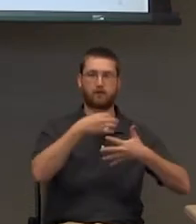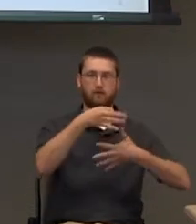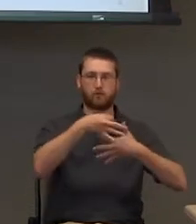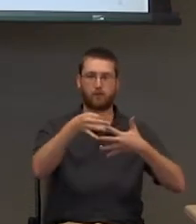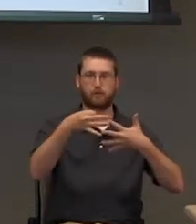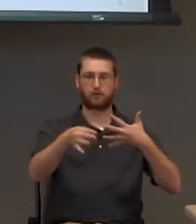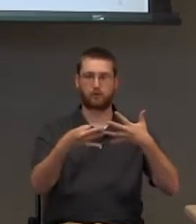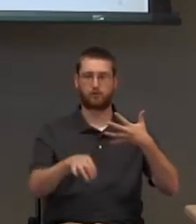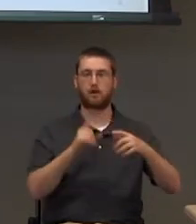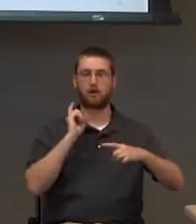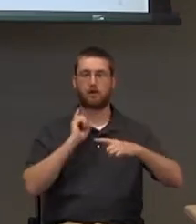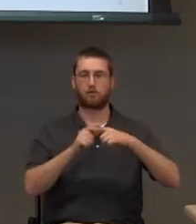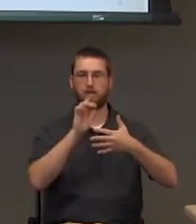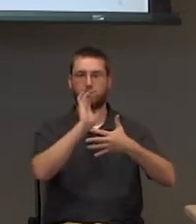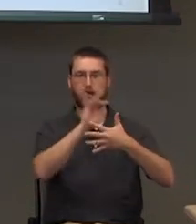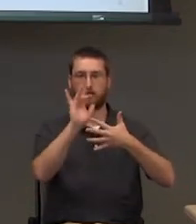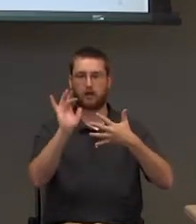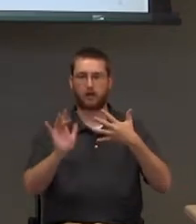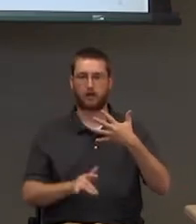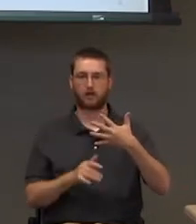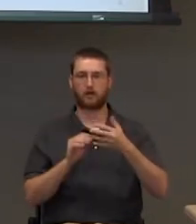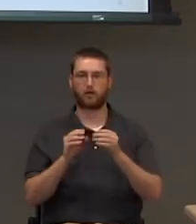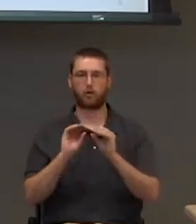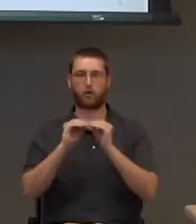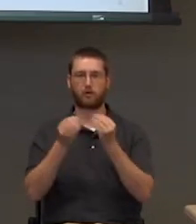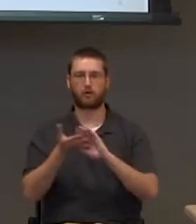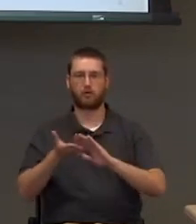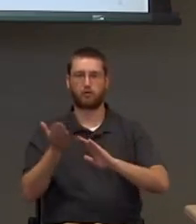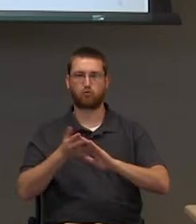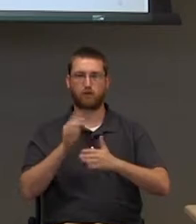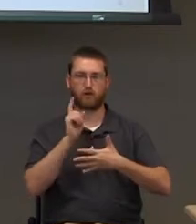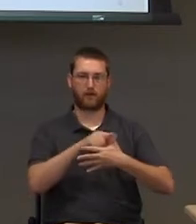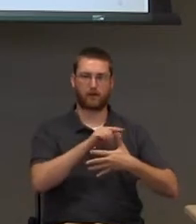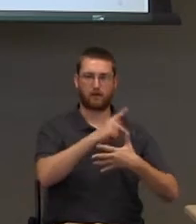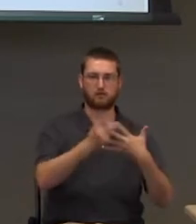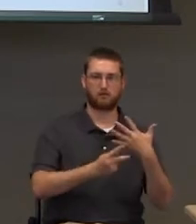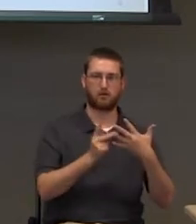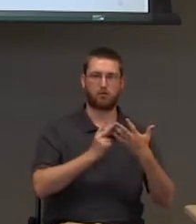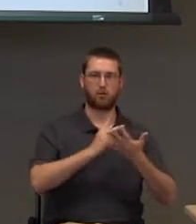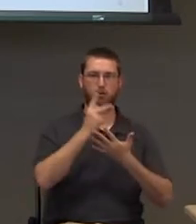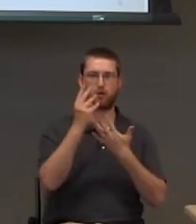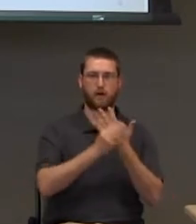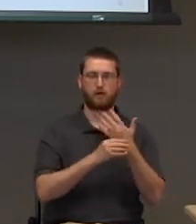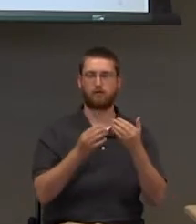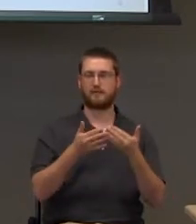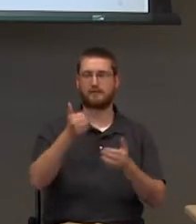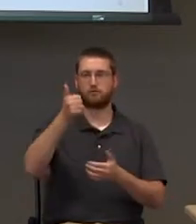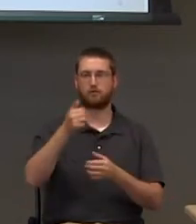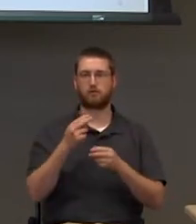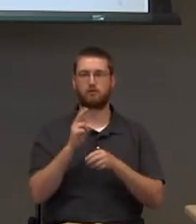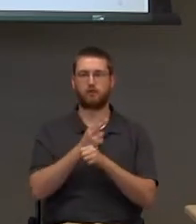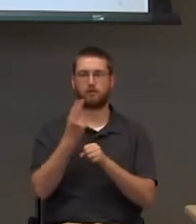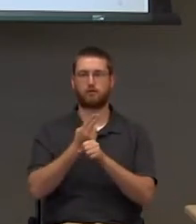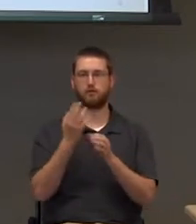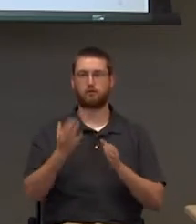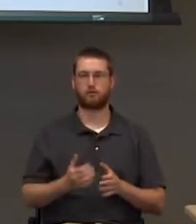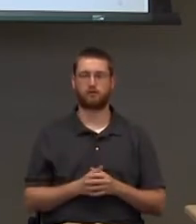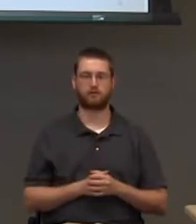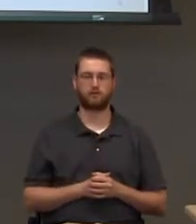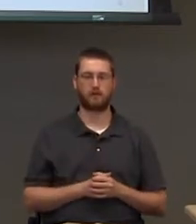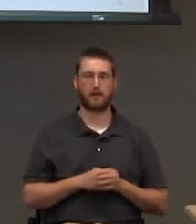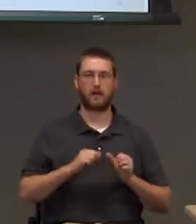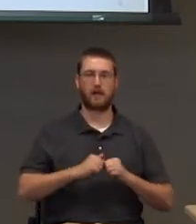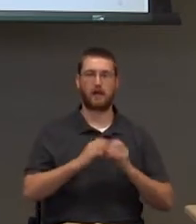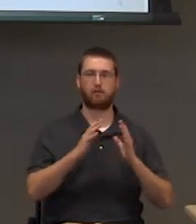description and then a link to the organization that runs that program so that you can get more information. It just makes it easier on the user. Implement your